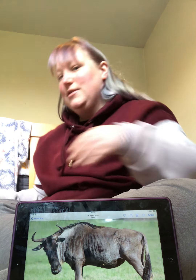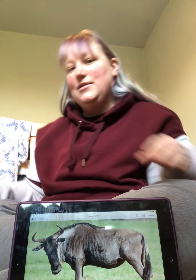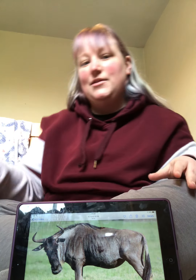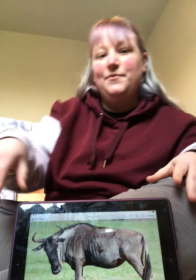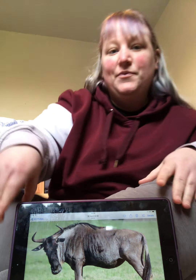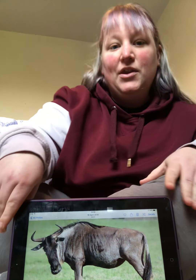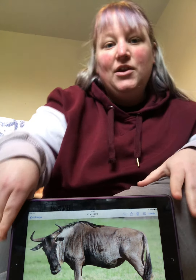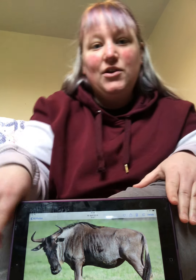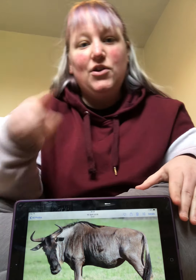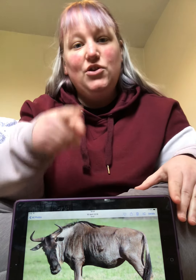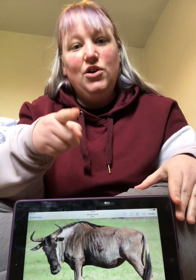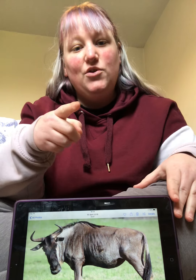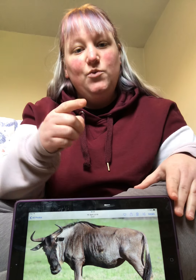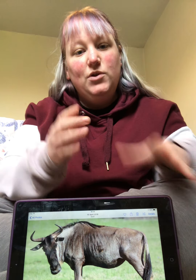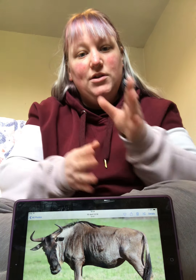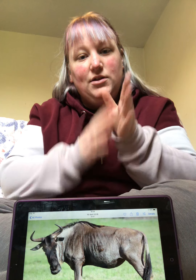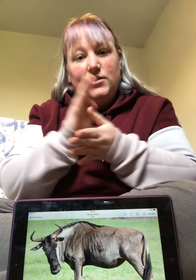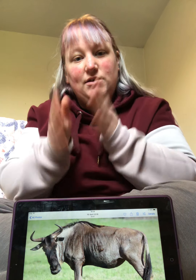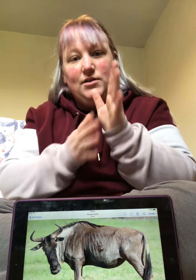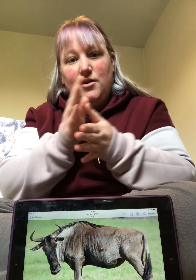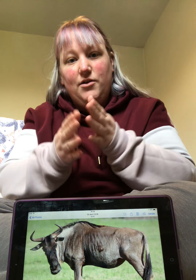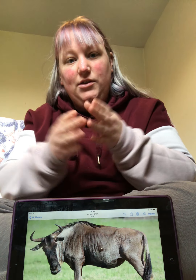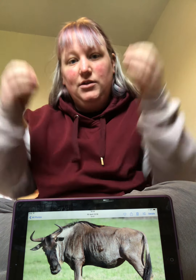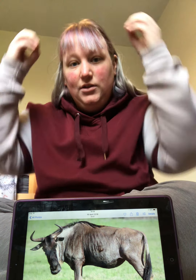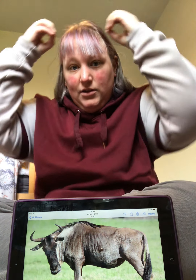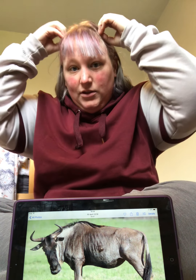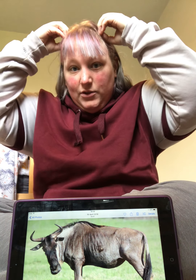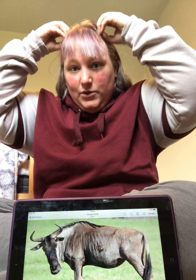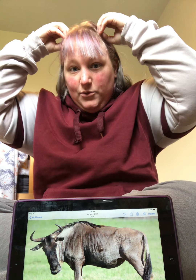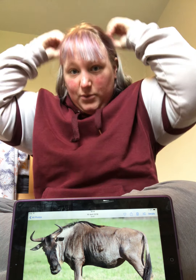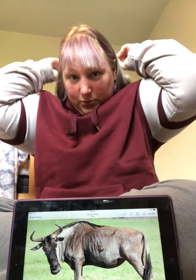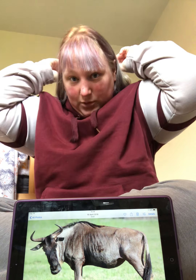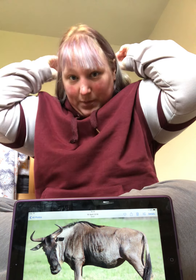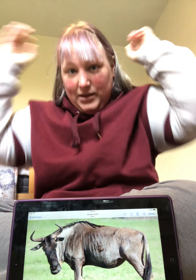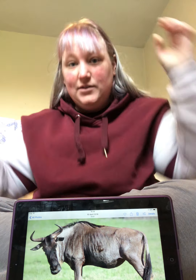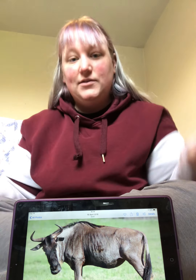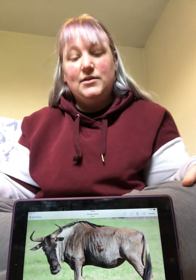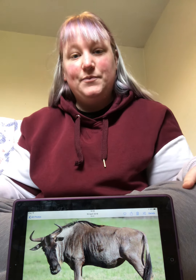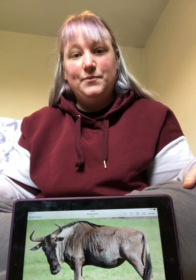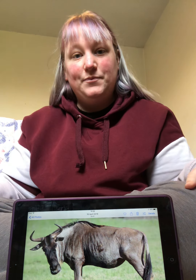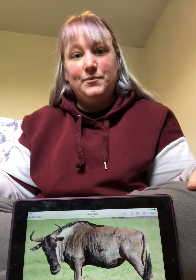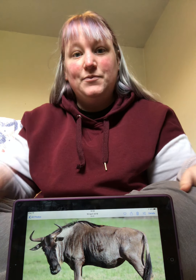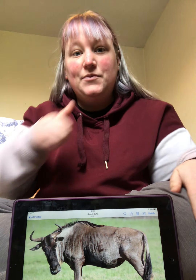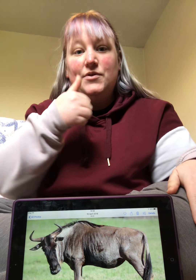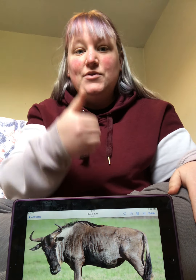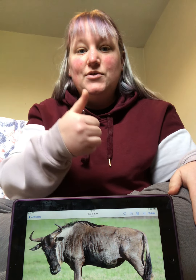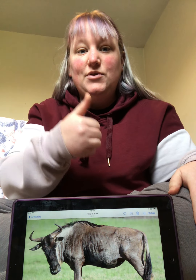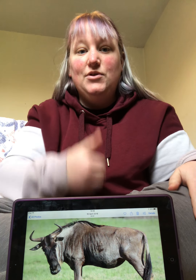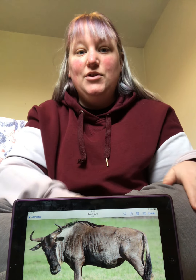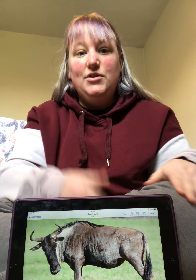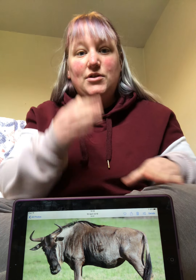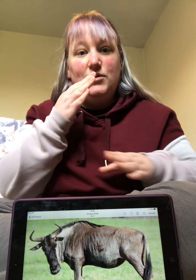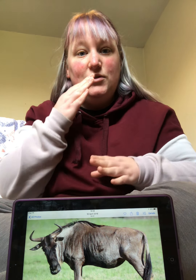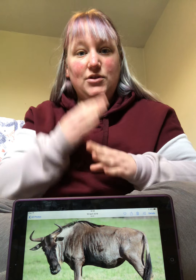Wildebeest. Can you sign wildebeest? Good